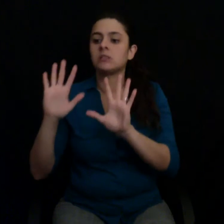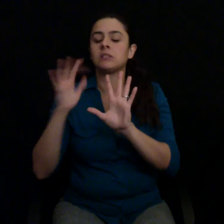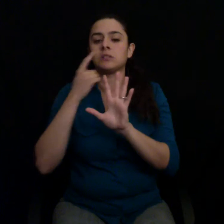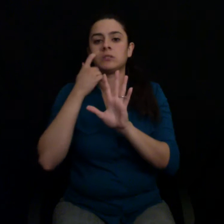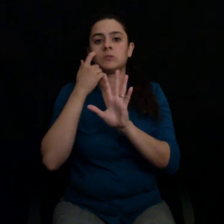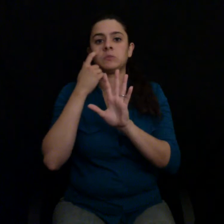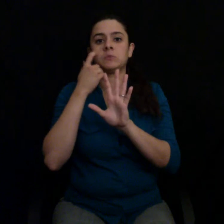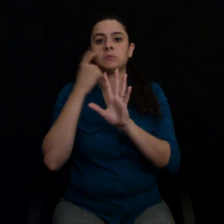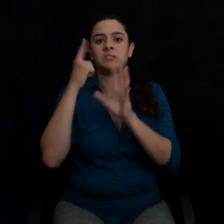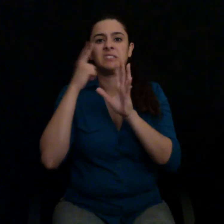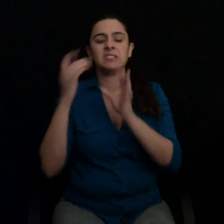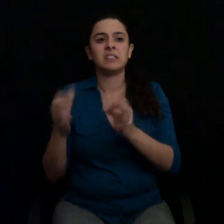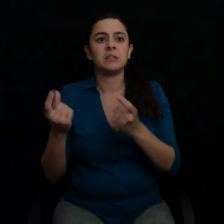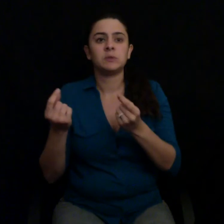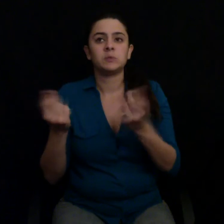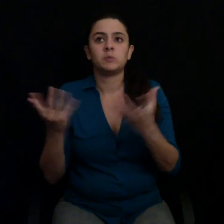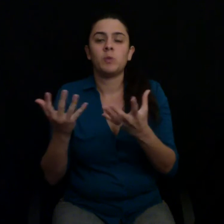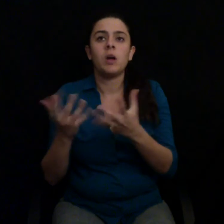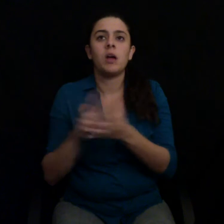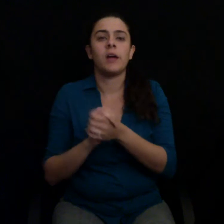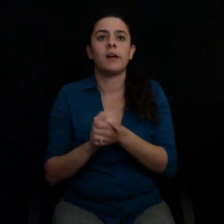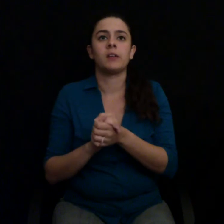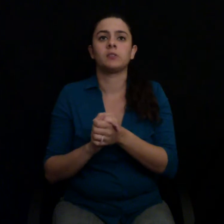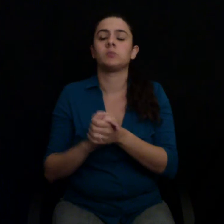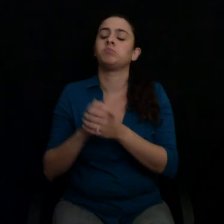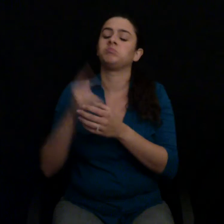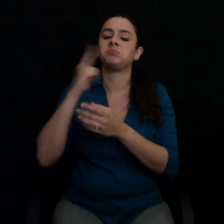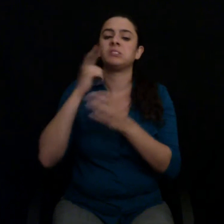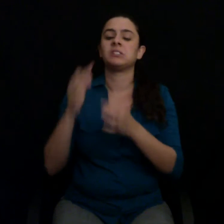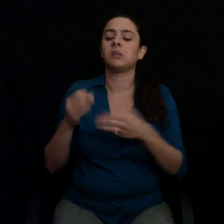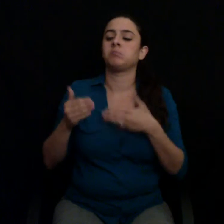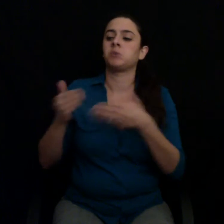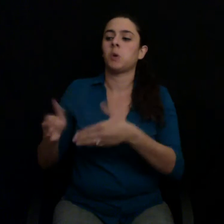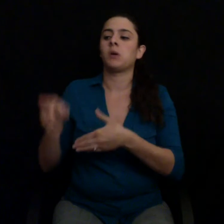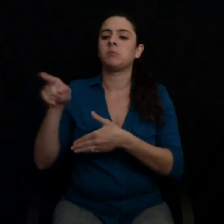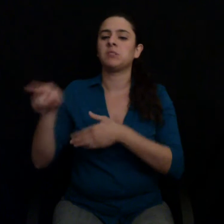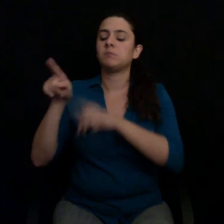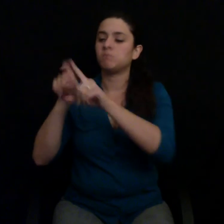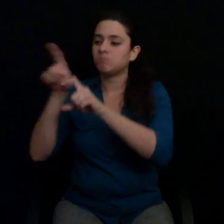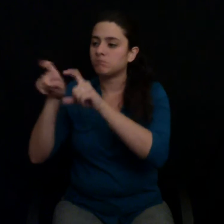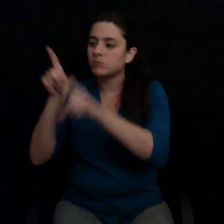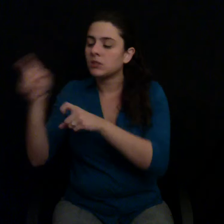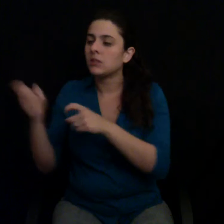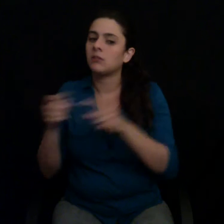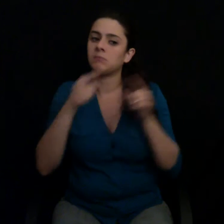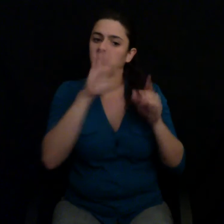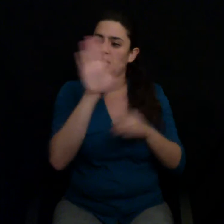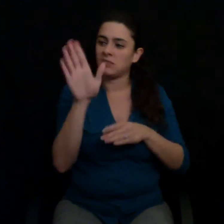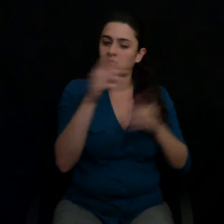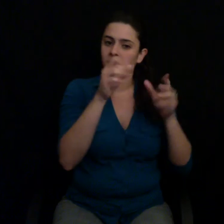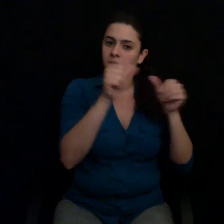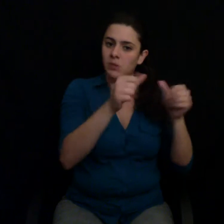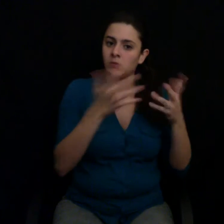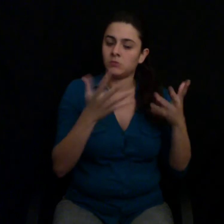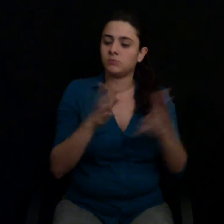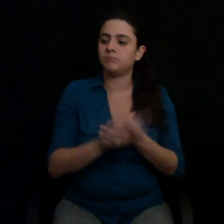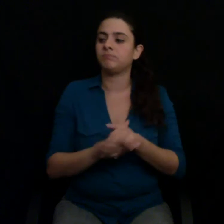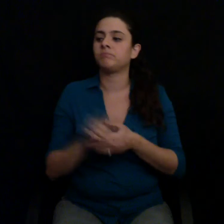Huck about it and address it before the episode came back. So, Here it is. Yeah, there's been a